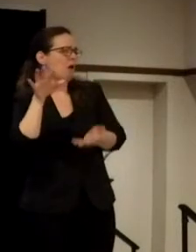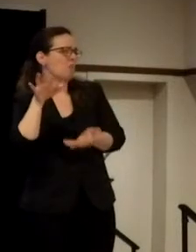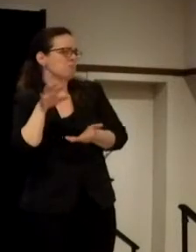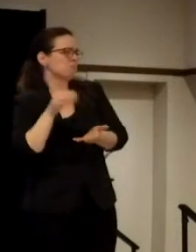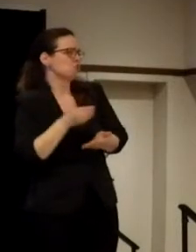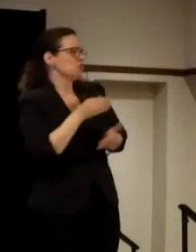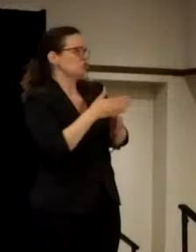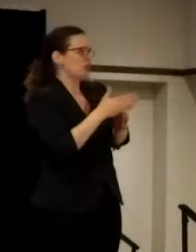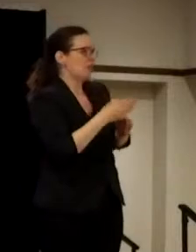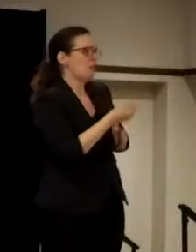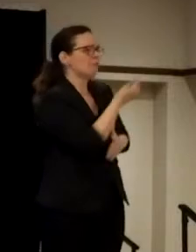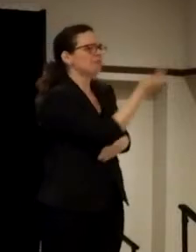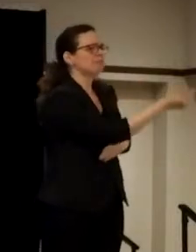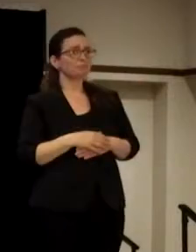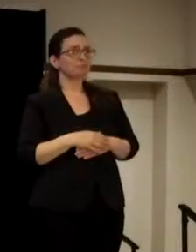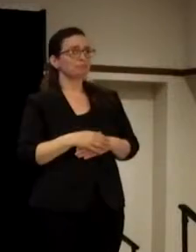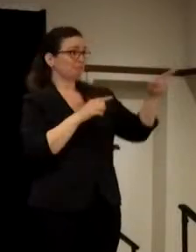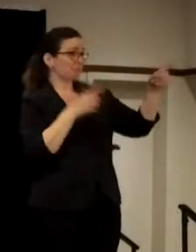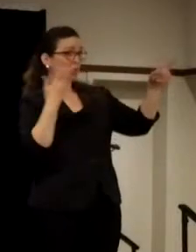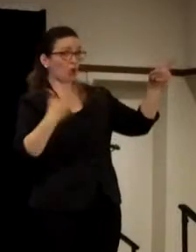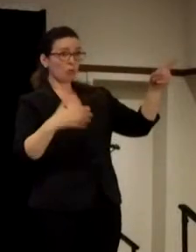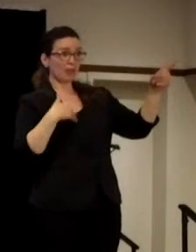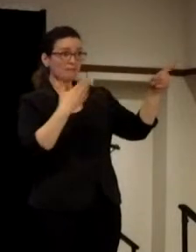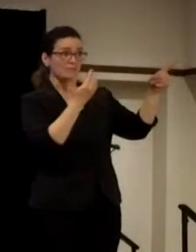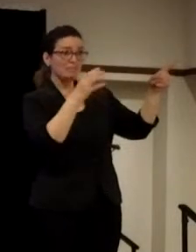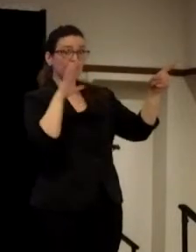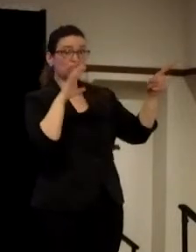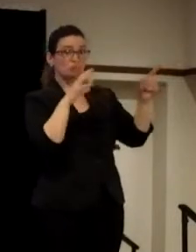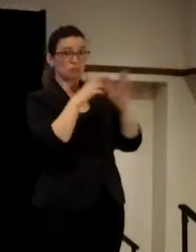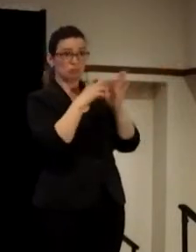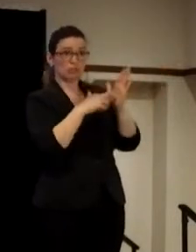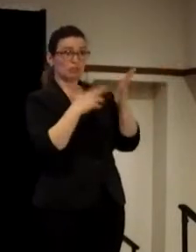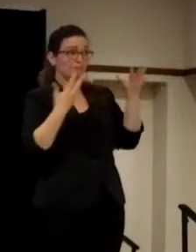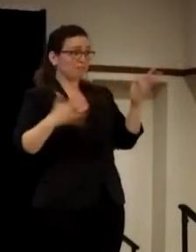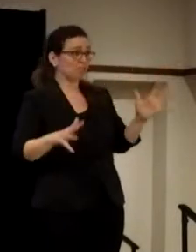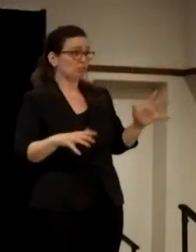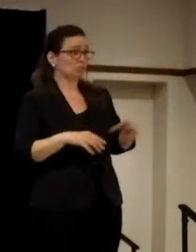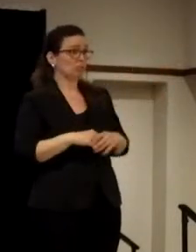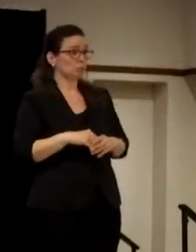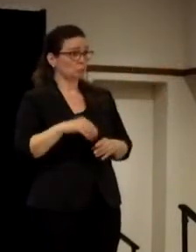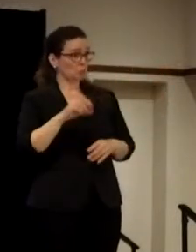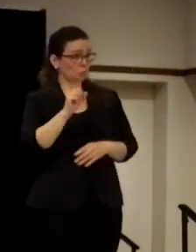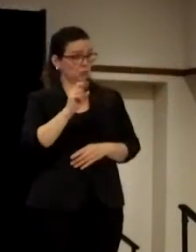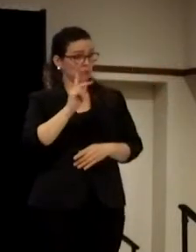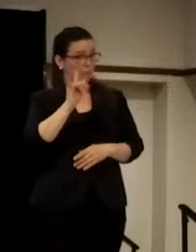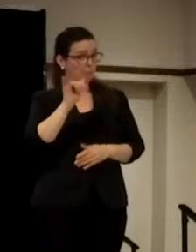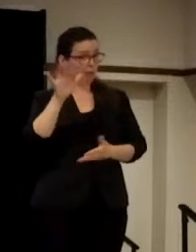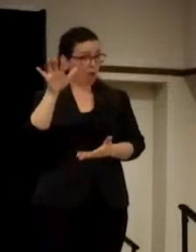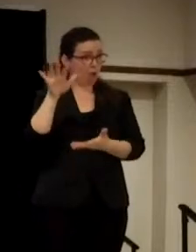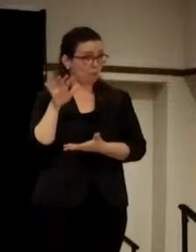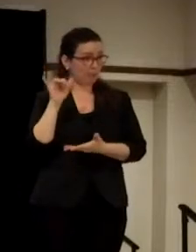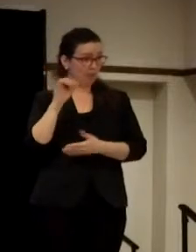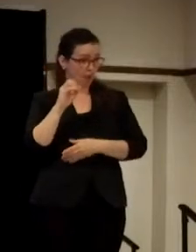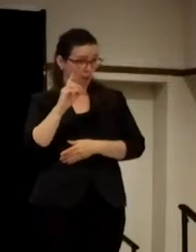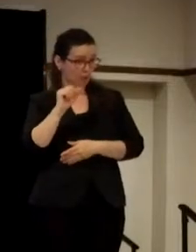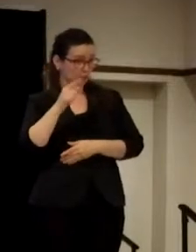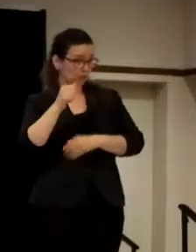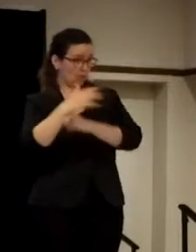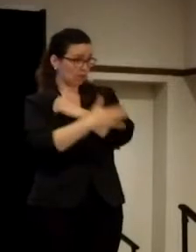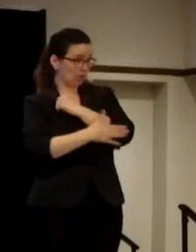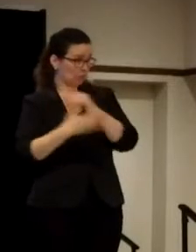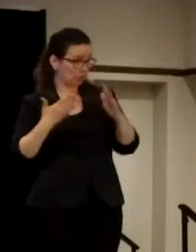I think they've already registered 1,500. Just the supply is Onondaga County's role. Their infrastructure can do the rest. We believe so with that. We'll